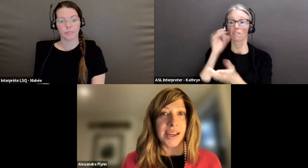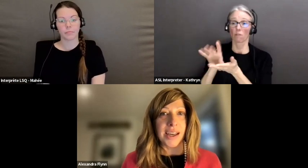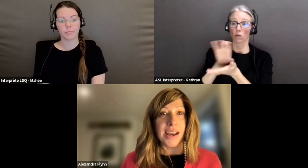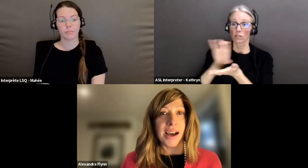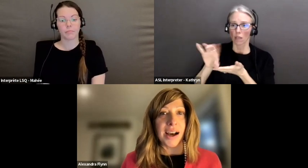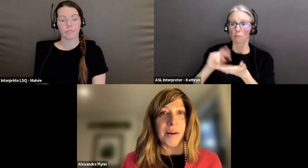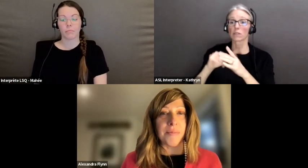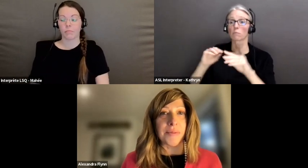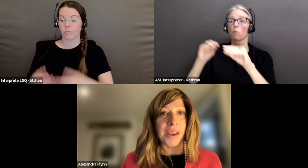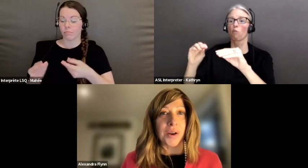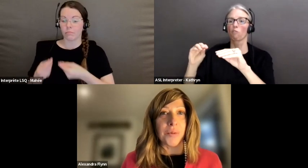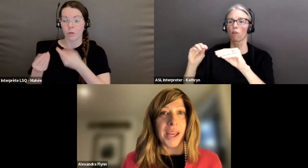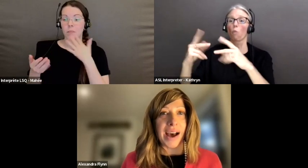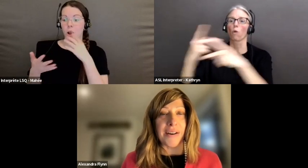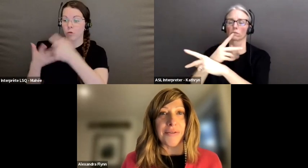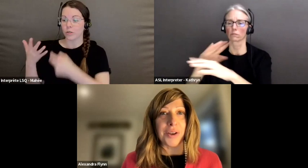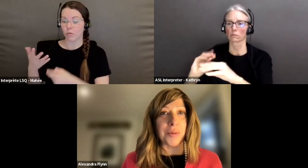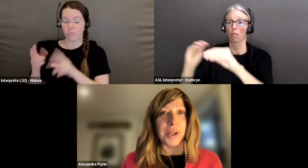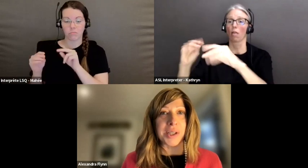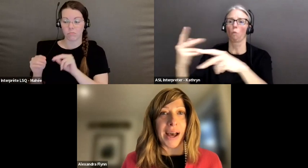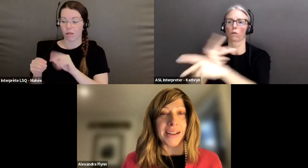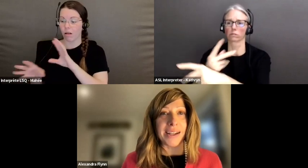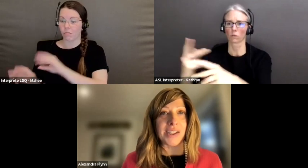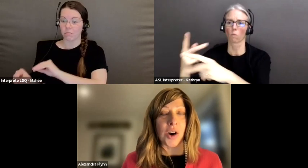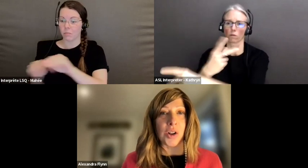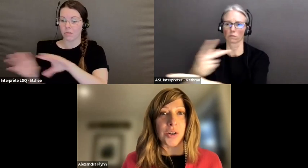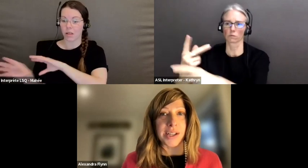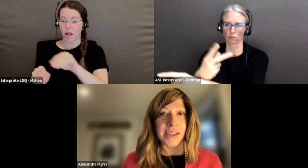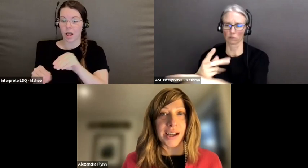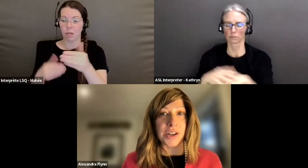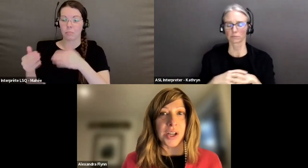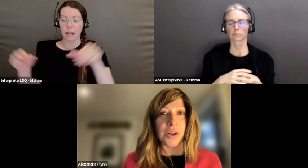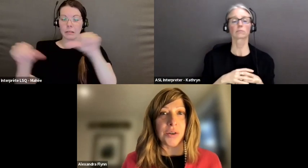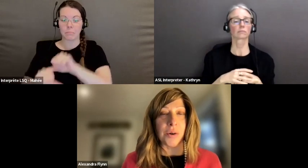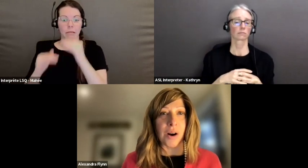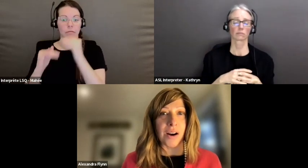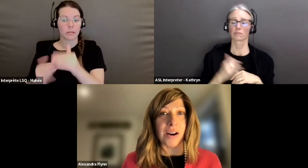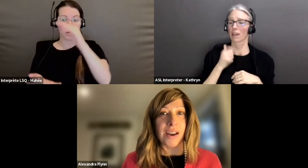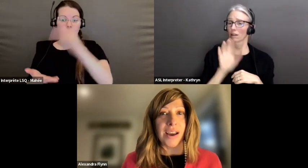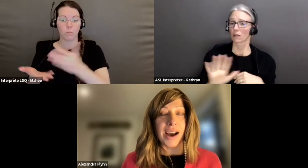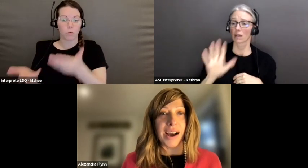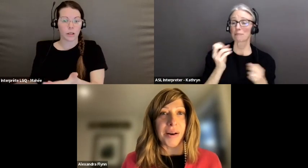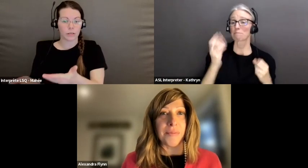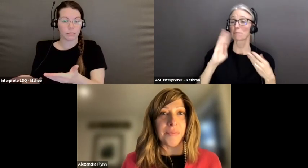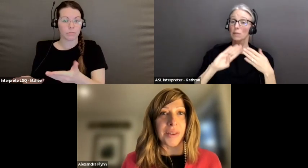situations. We have, you know, municipalities all across the country who are